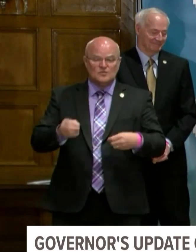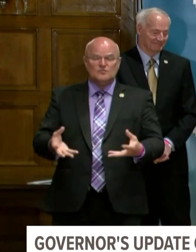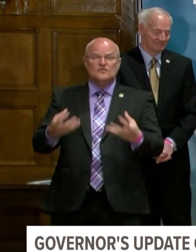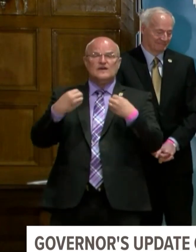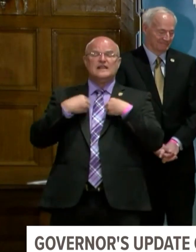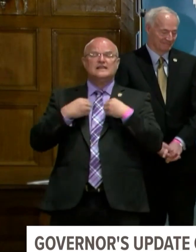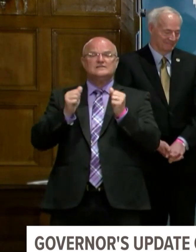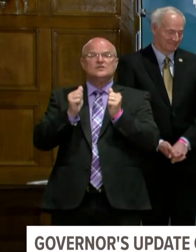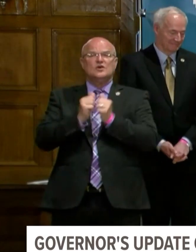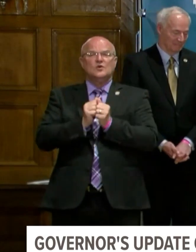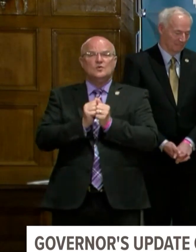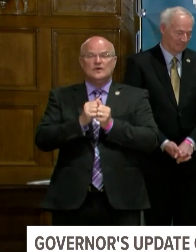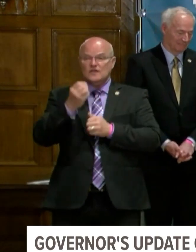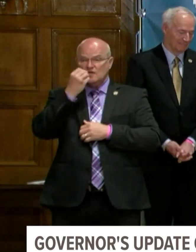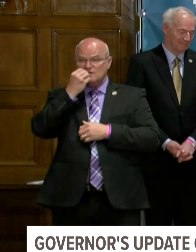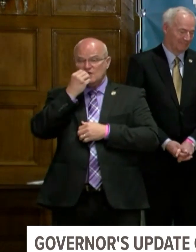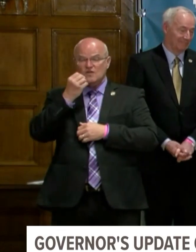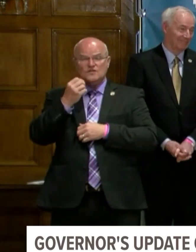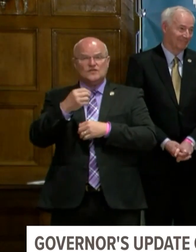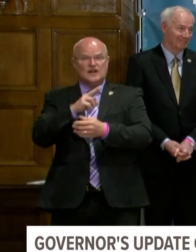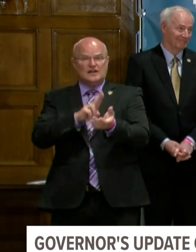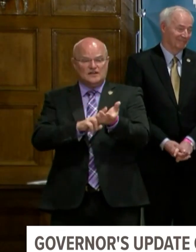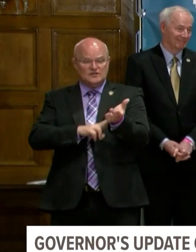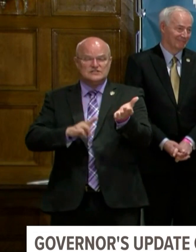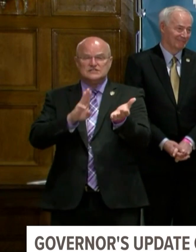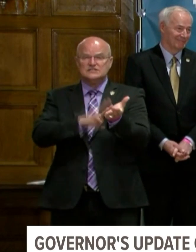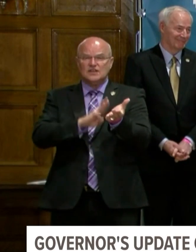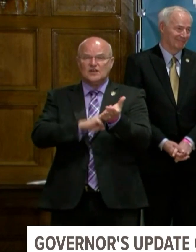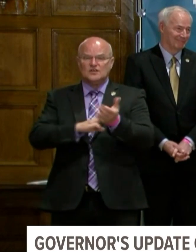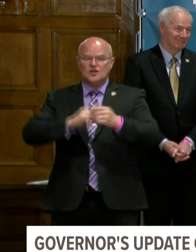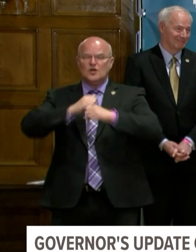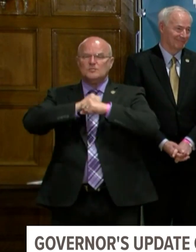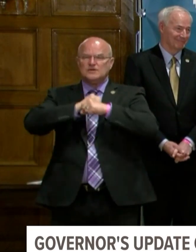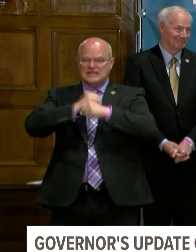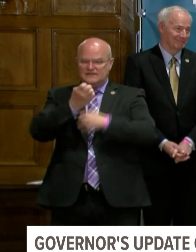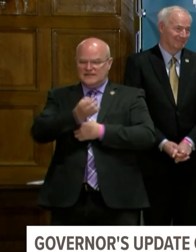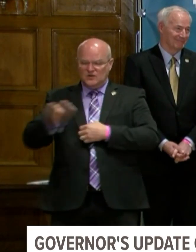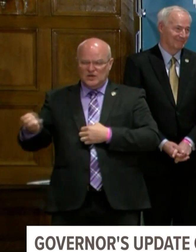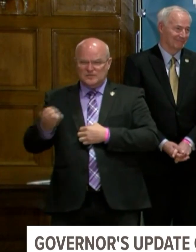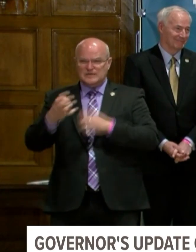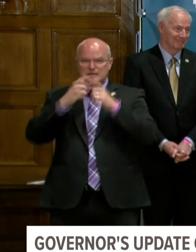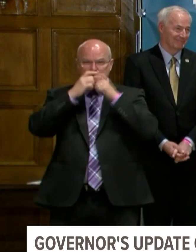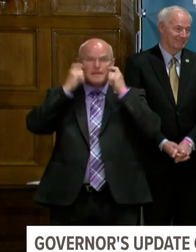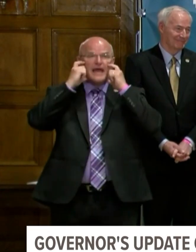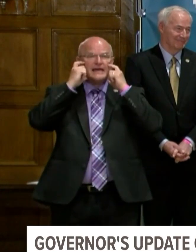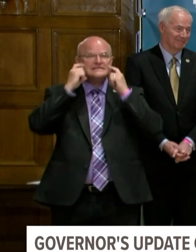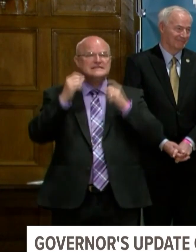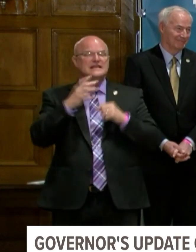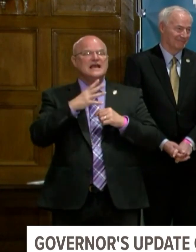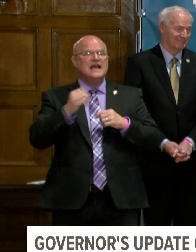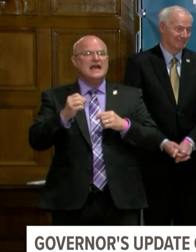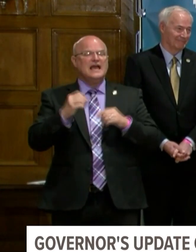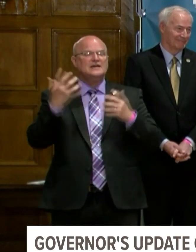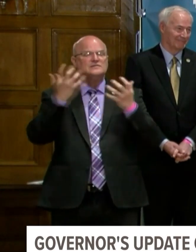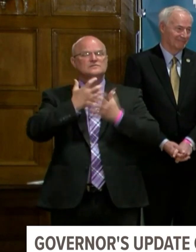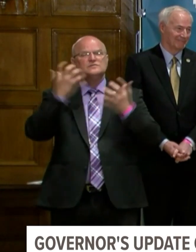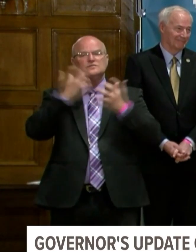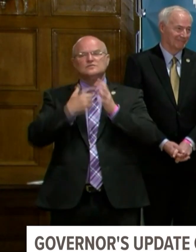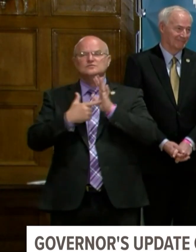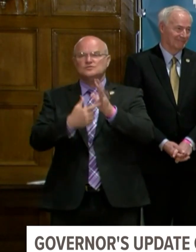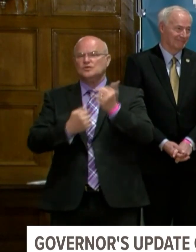provided us with food for our caregivers, with protective equipment and masks, and remarkable